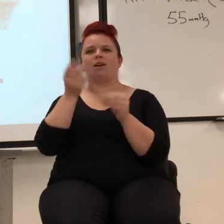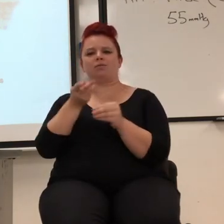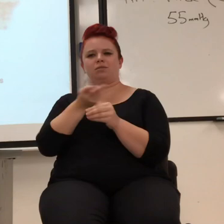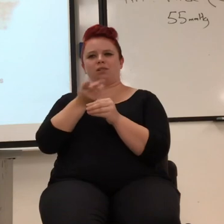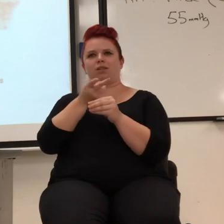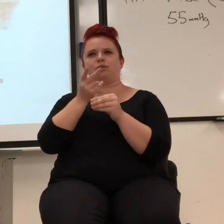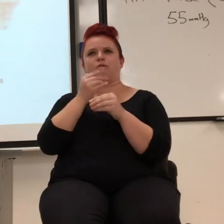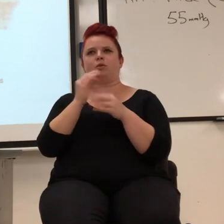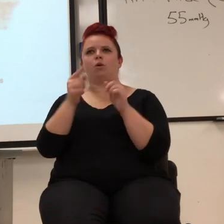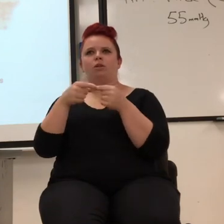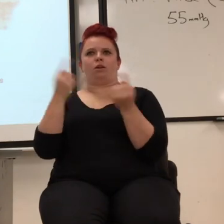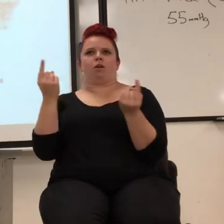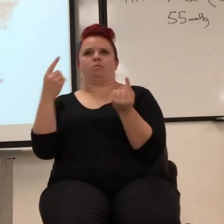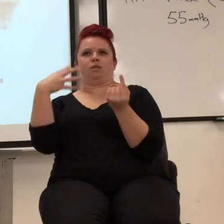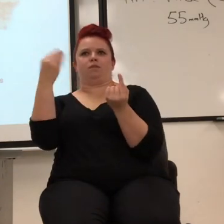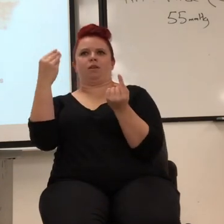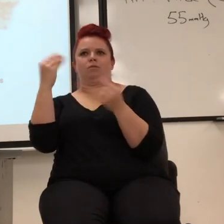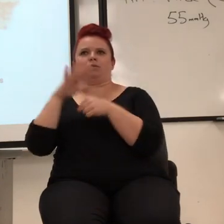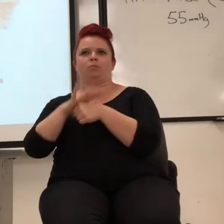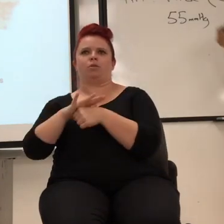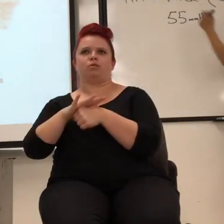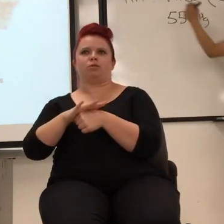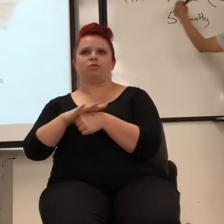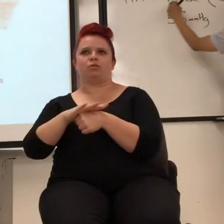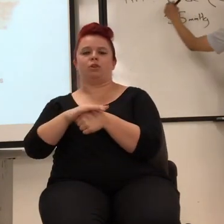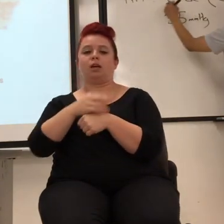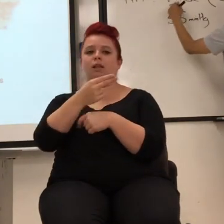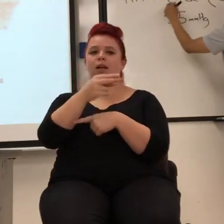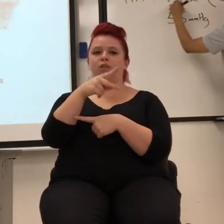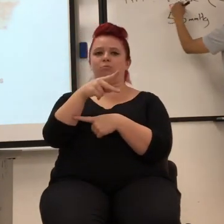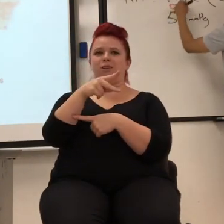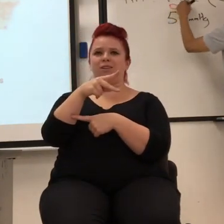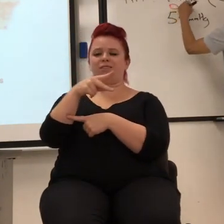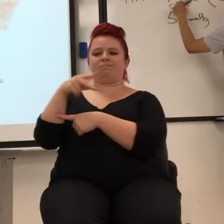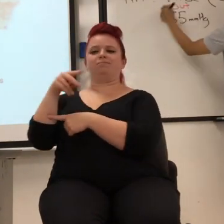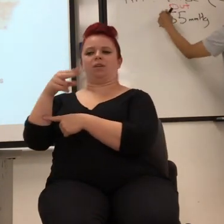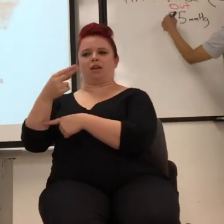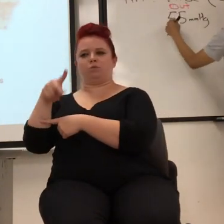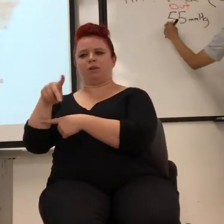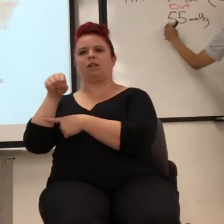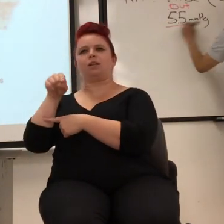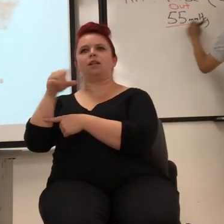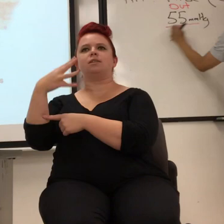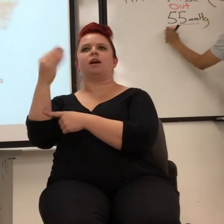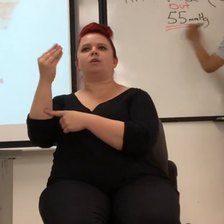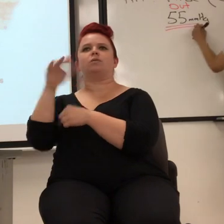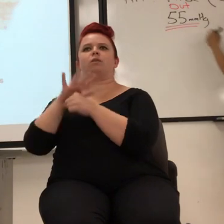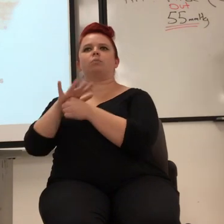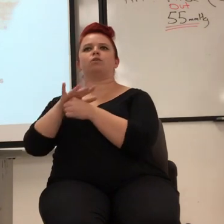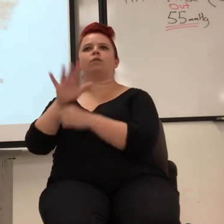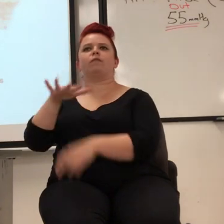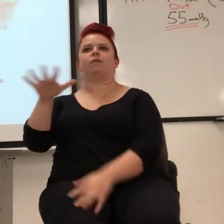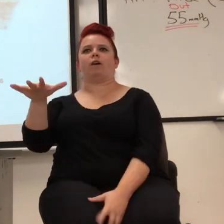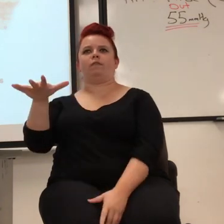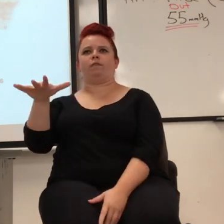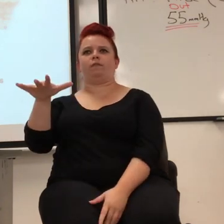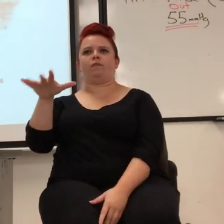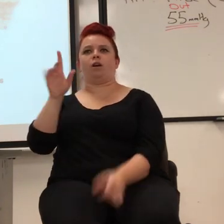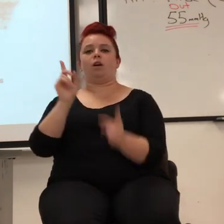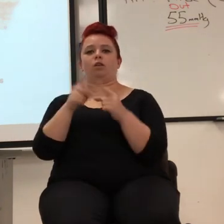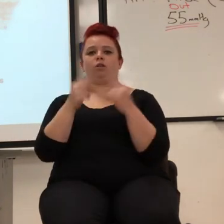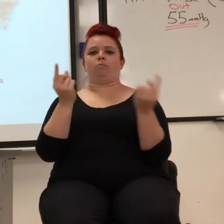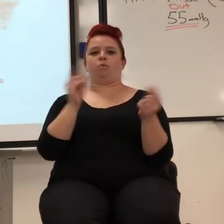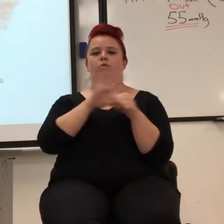the outward pressure. The HP is the outward pressure. are 55. The